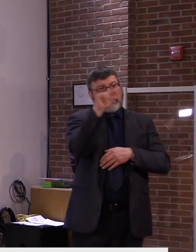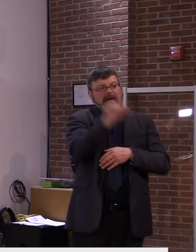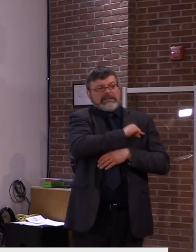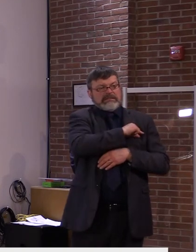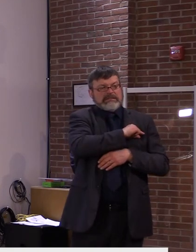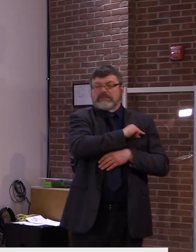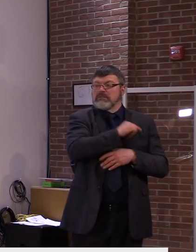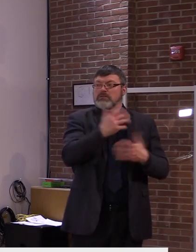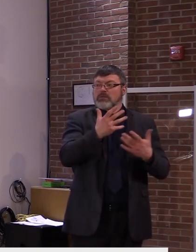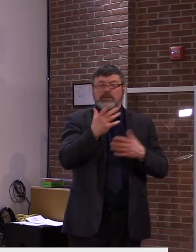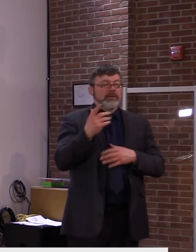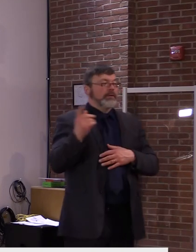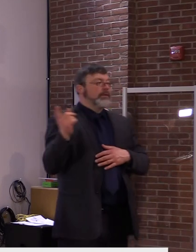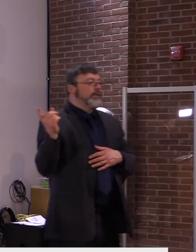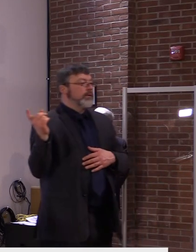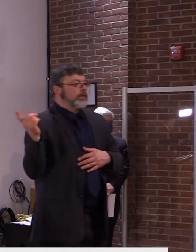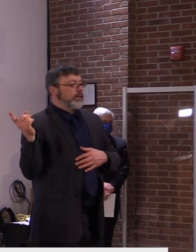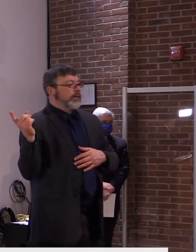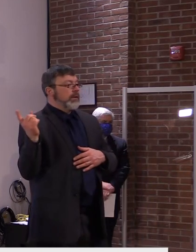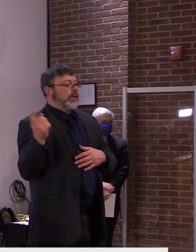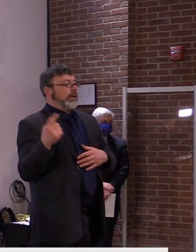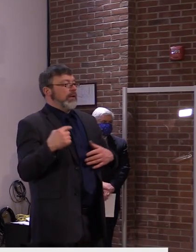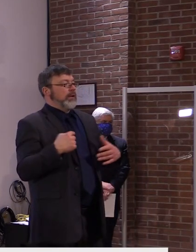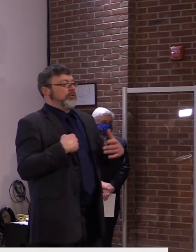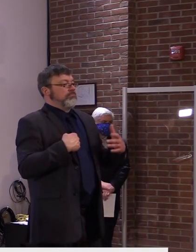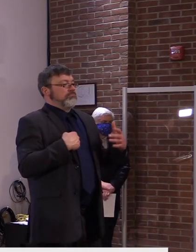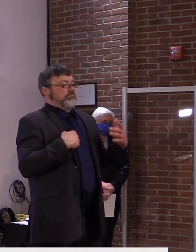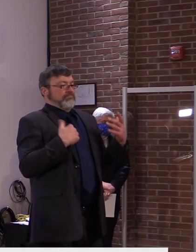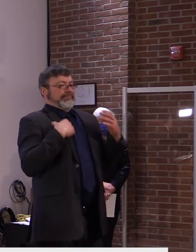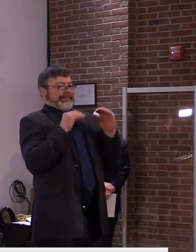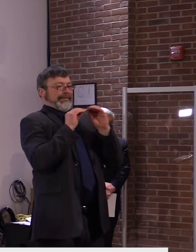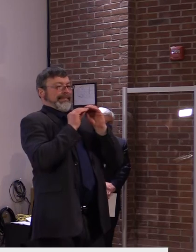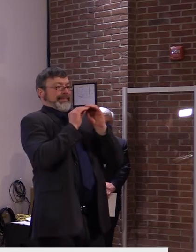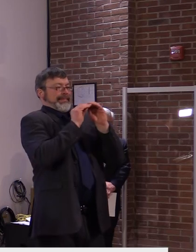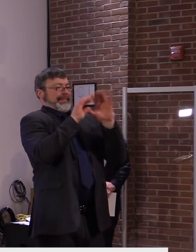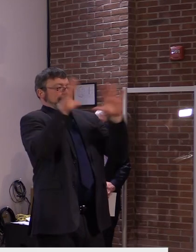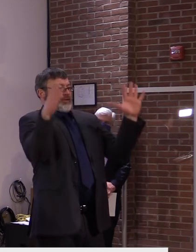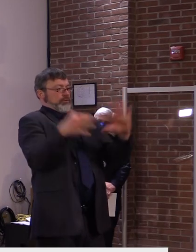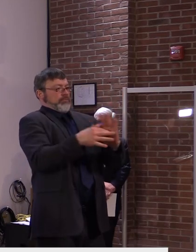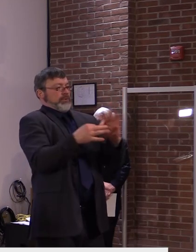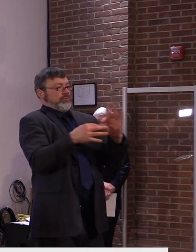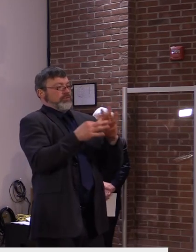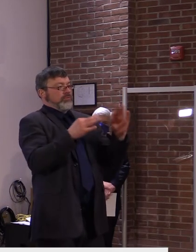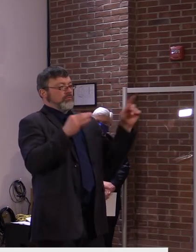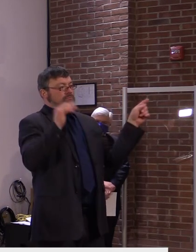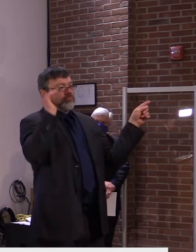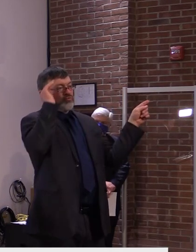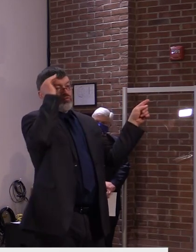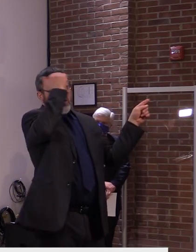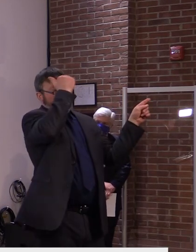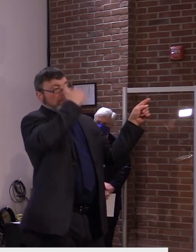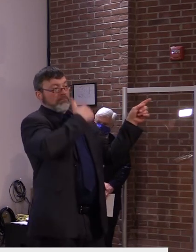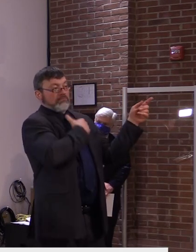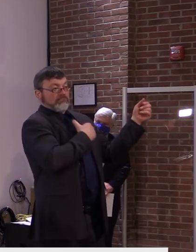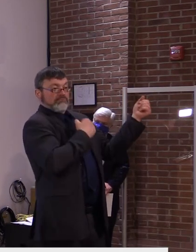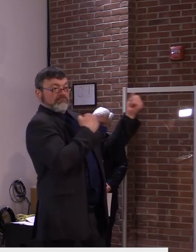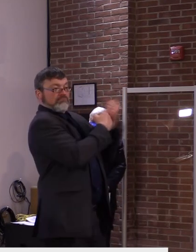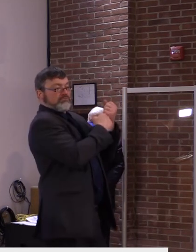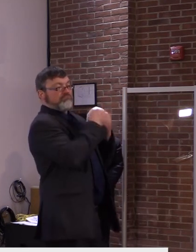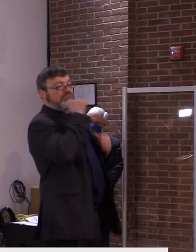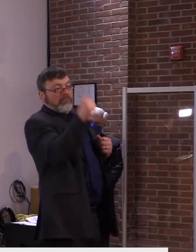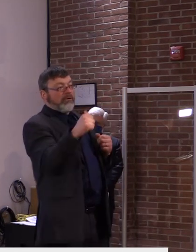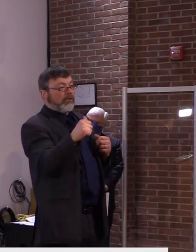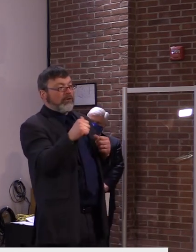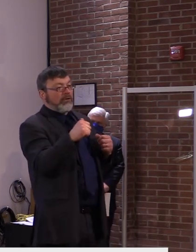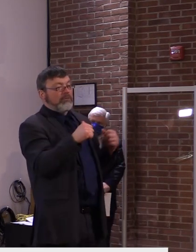our former president, a character and integrity matter to me, and continue to. I